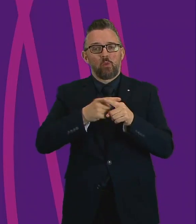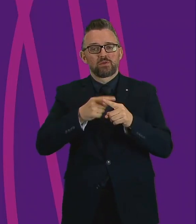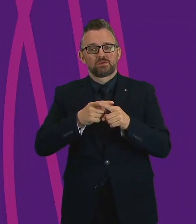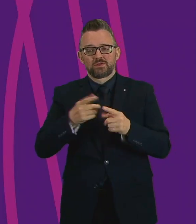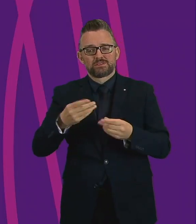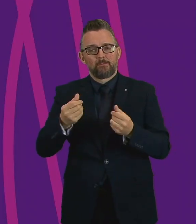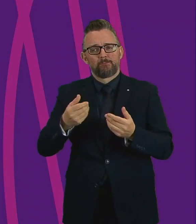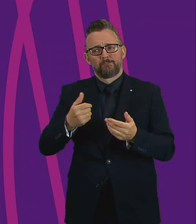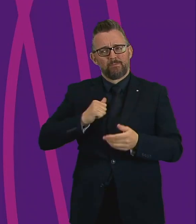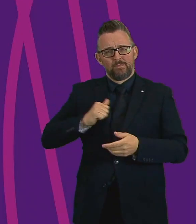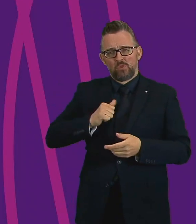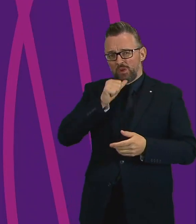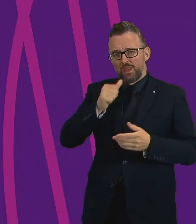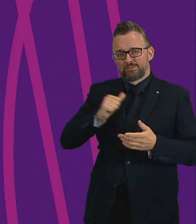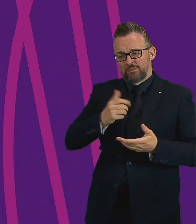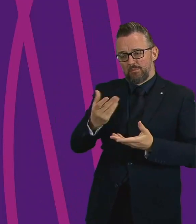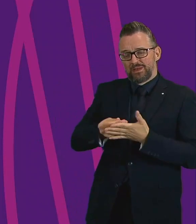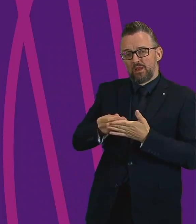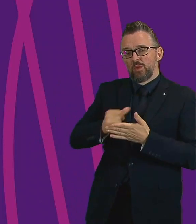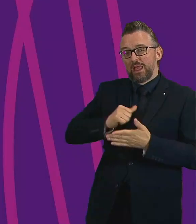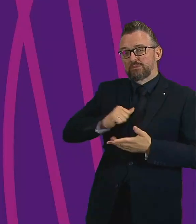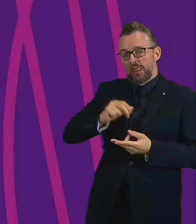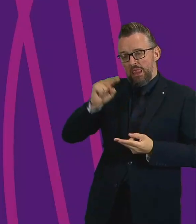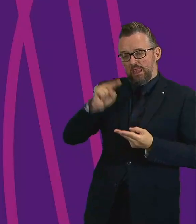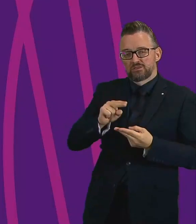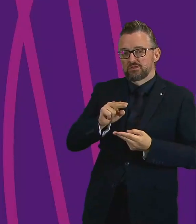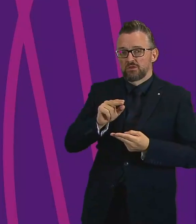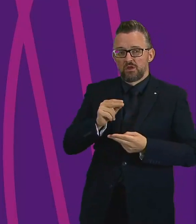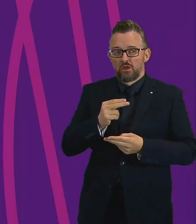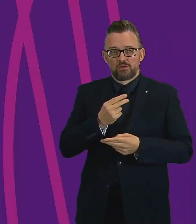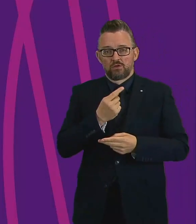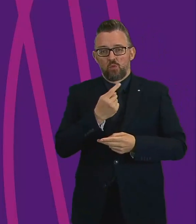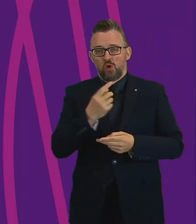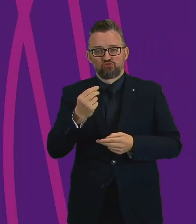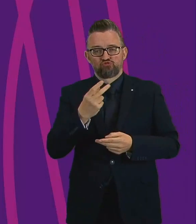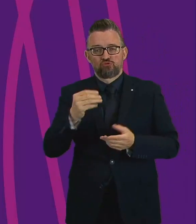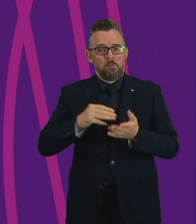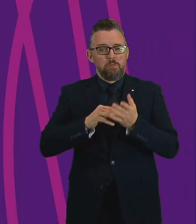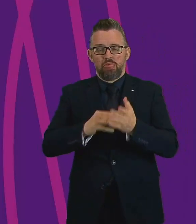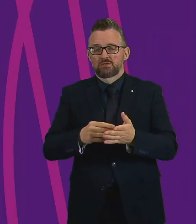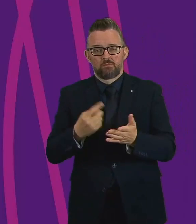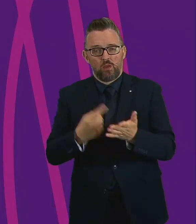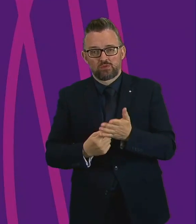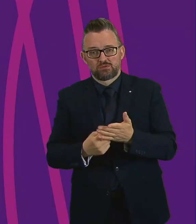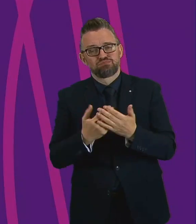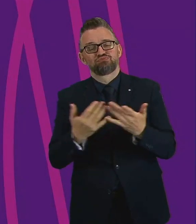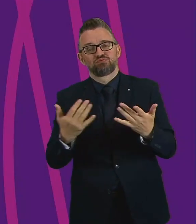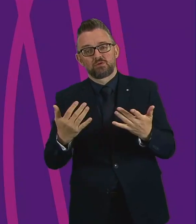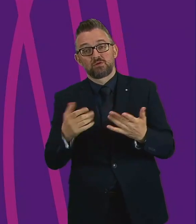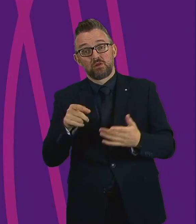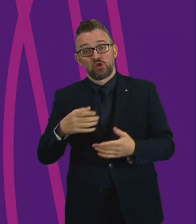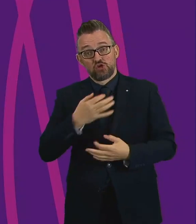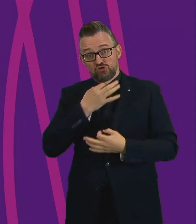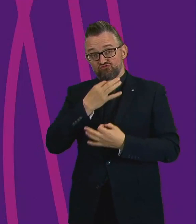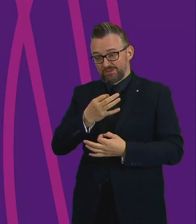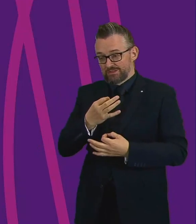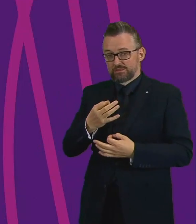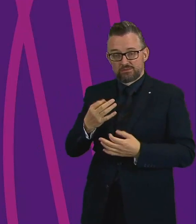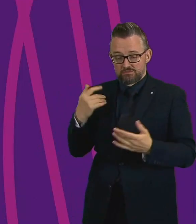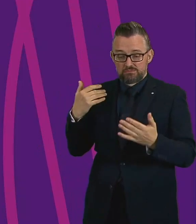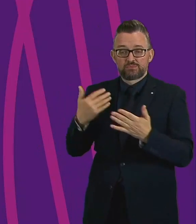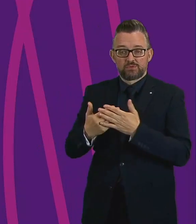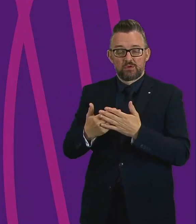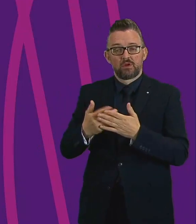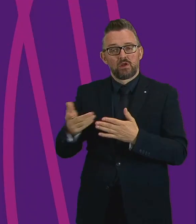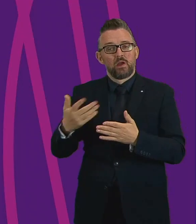we currently estimate a shortfall of hundreds of millions of pounds. And that risk, which has now come to pass, was